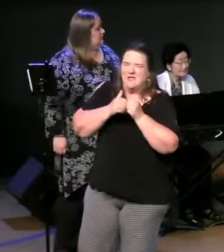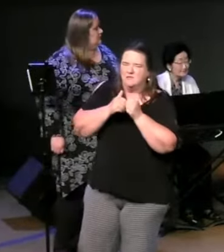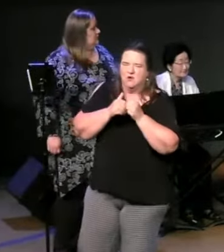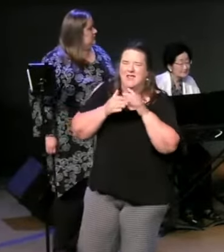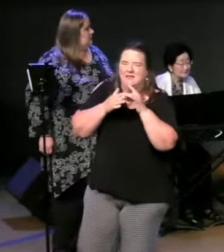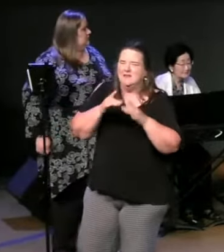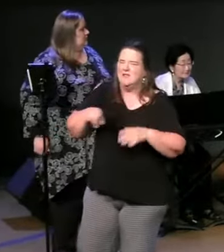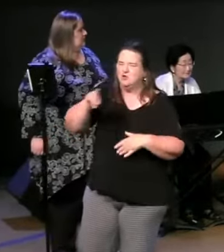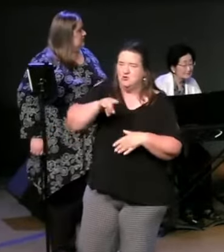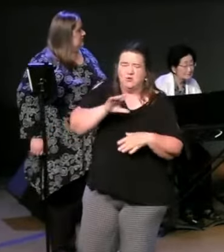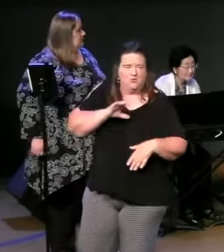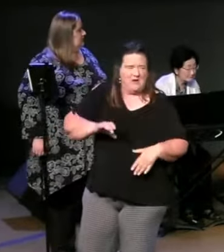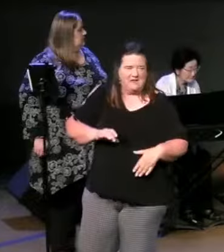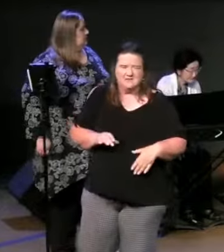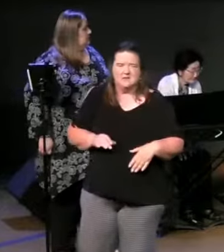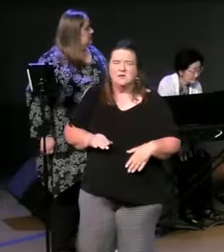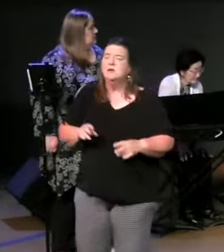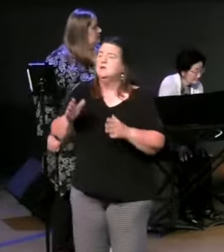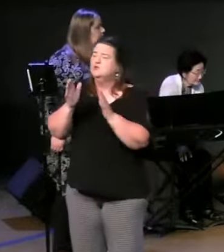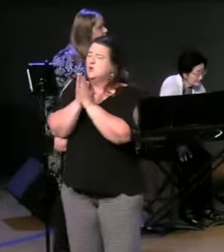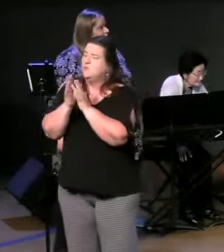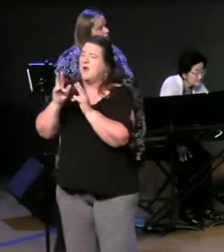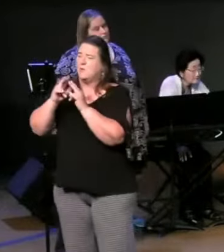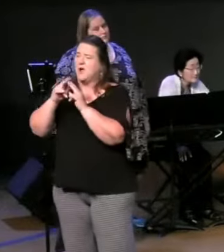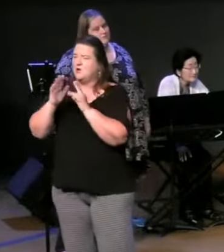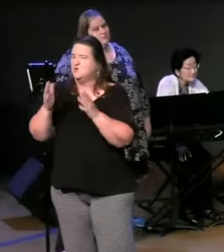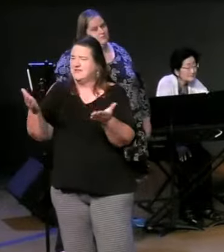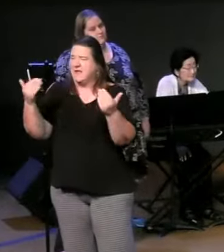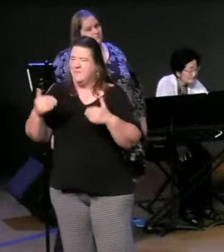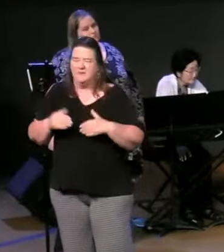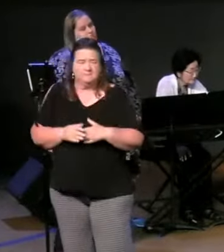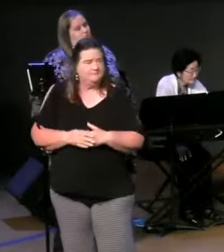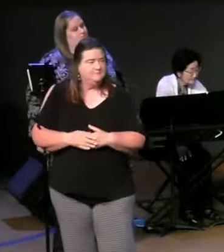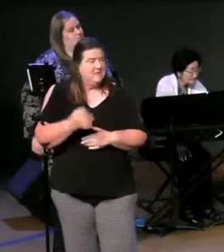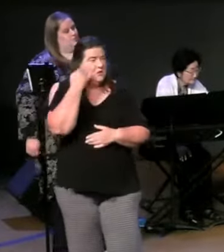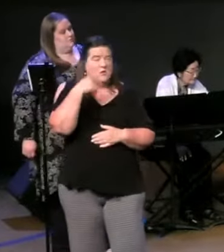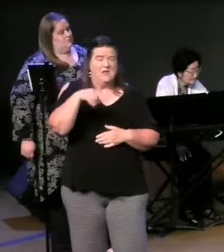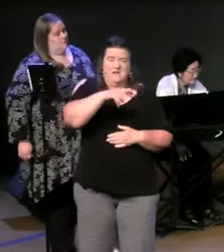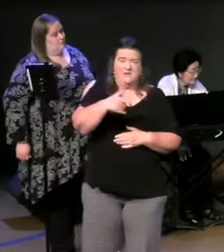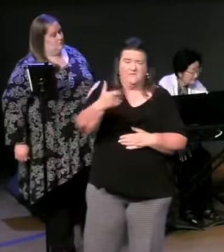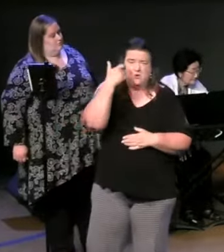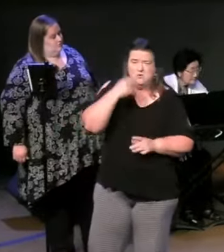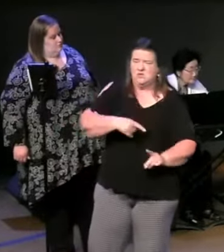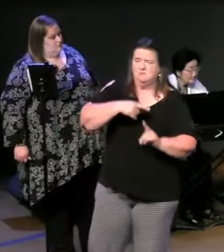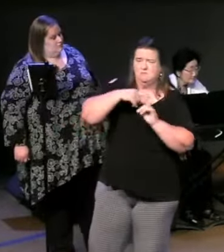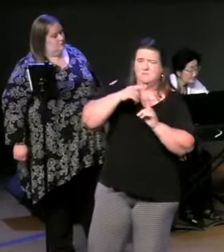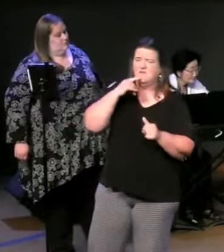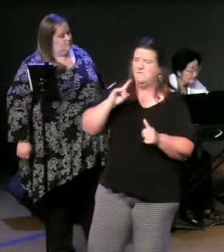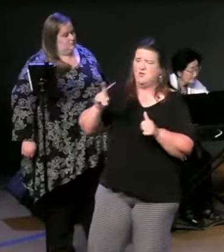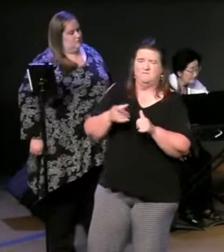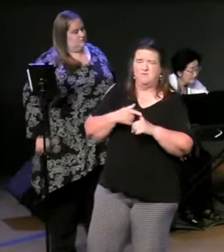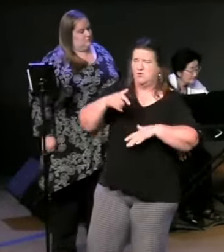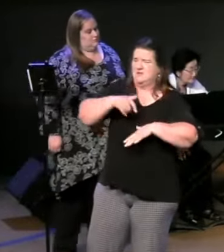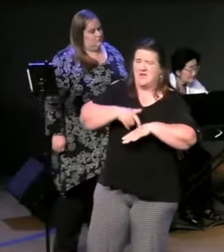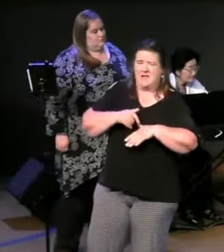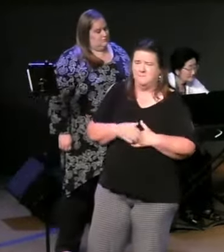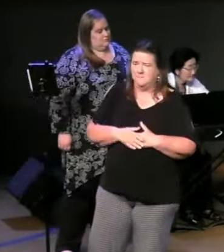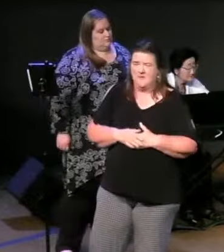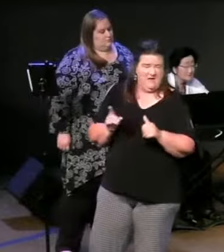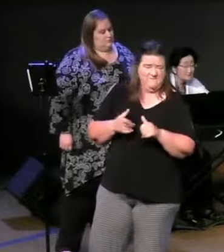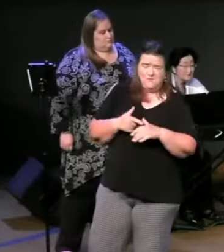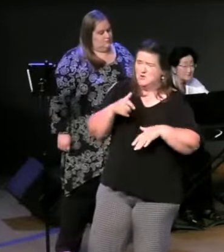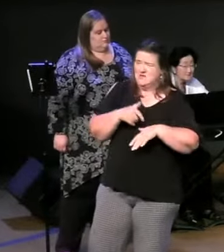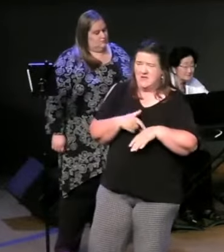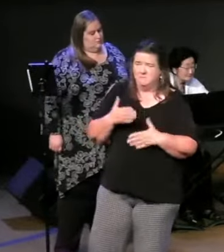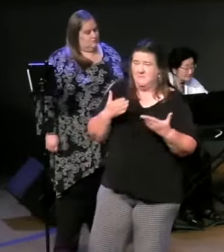Christ. Now, if you have made that first choice of that first step going towards Jesus for the first time, or